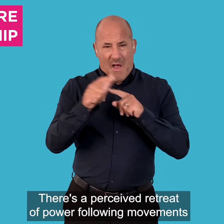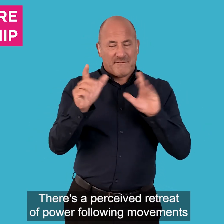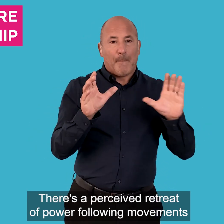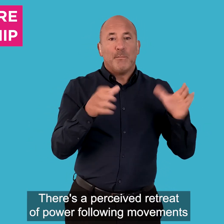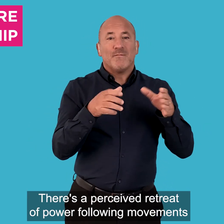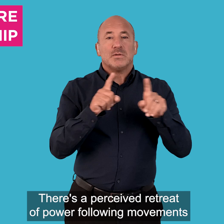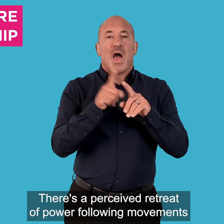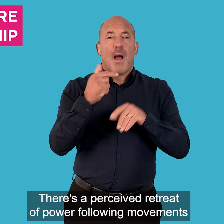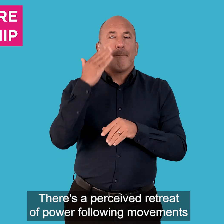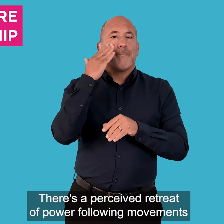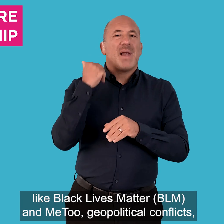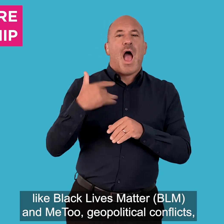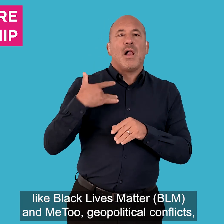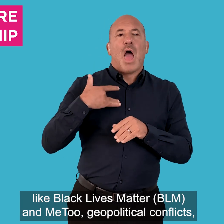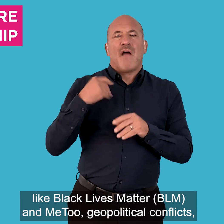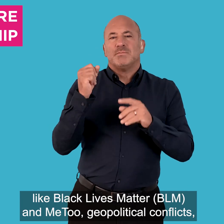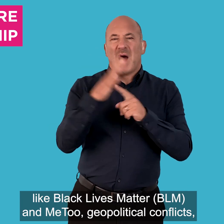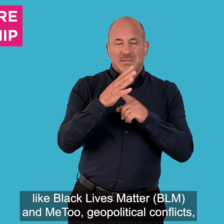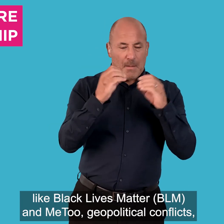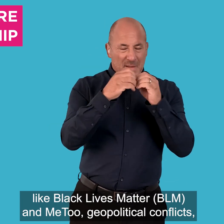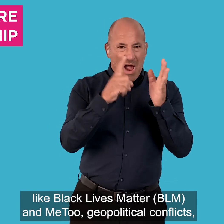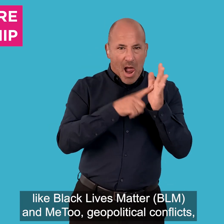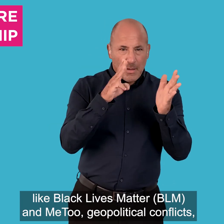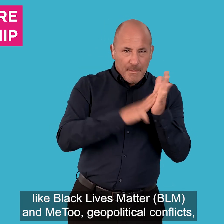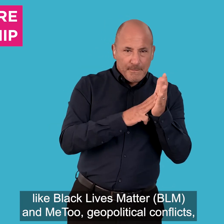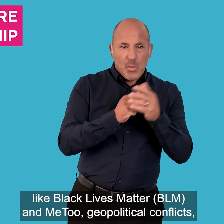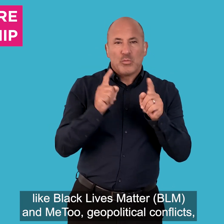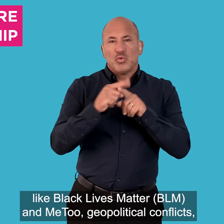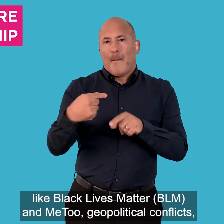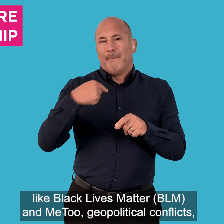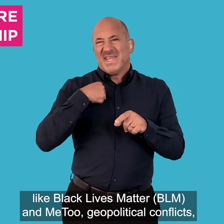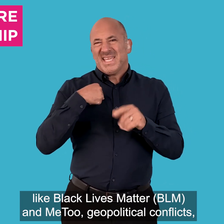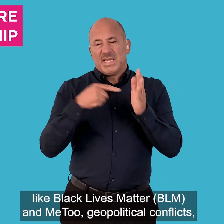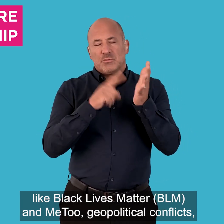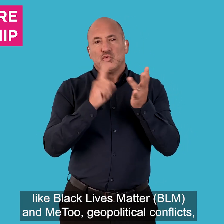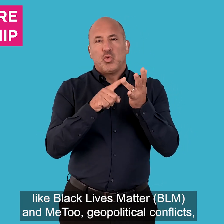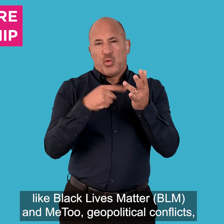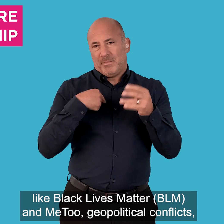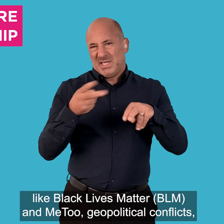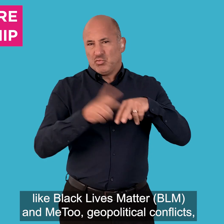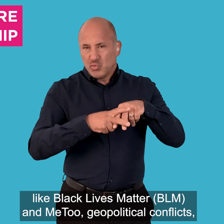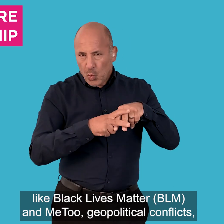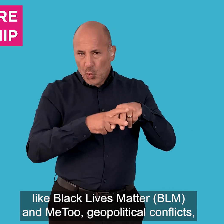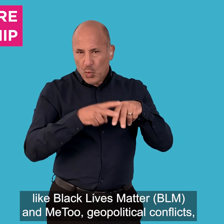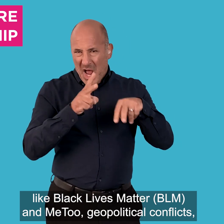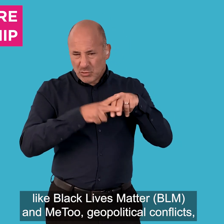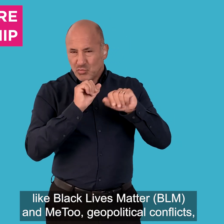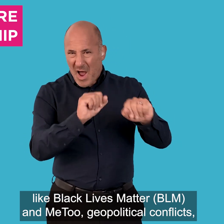power following movements like Black Lives Matter, BLM, and Me Too, geopolitical